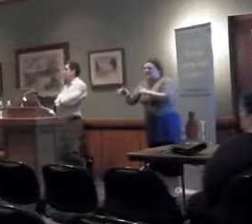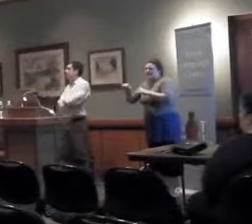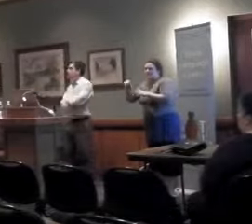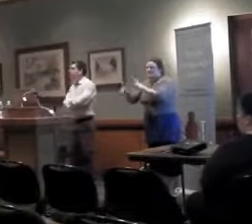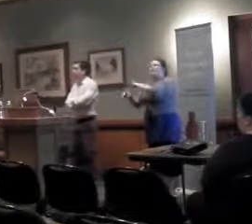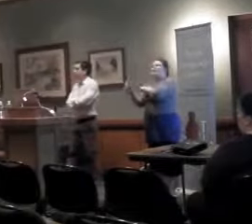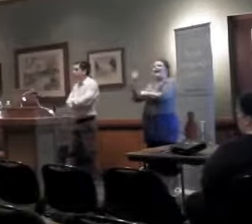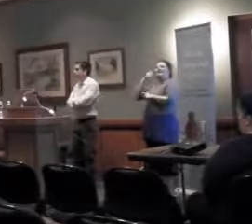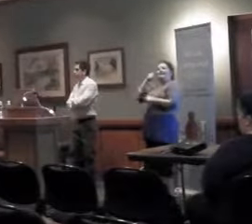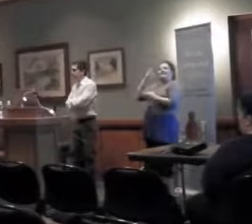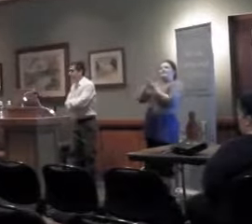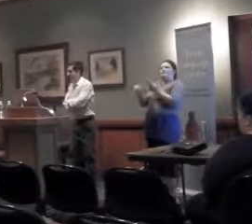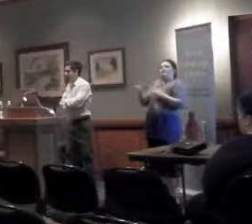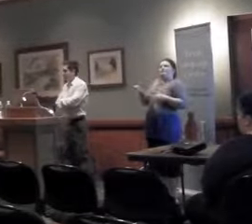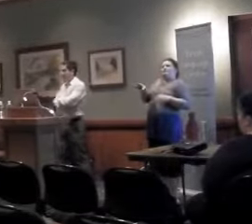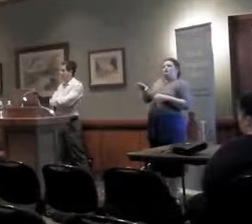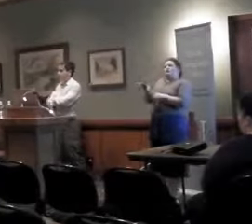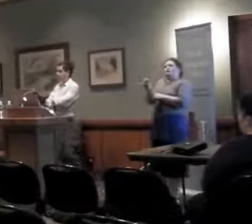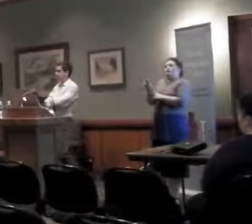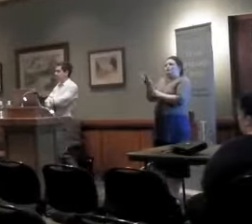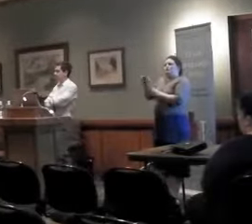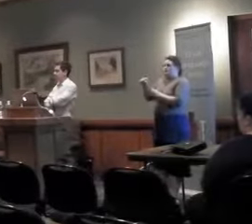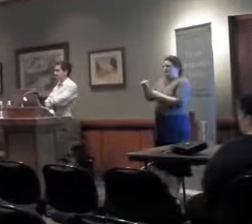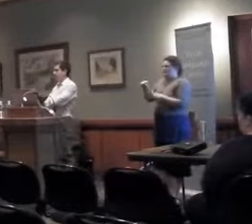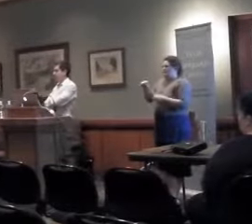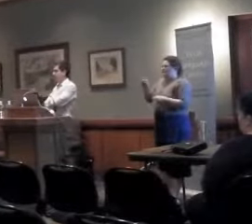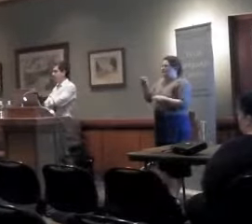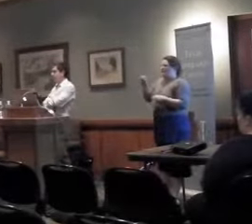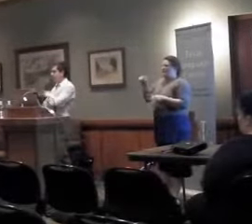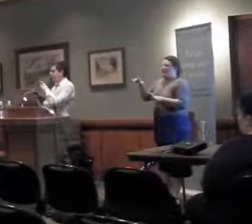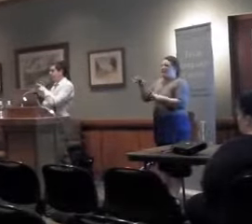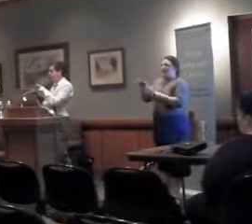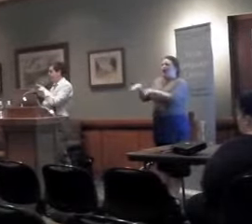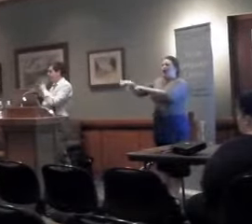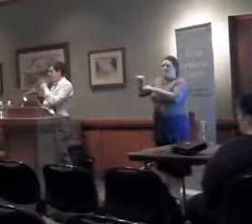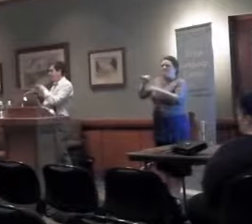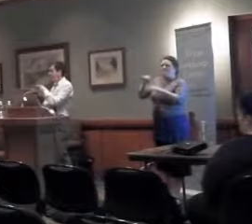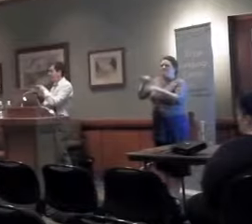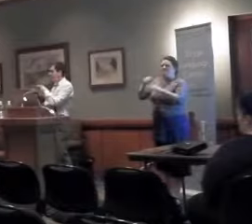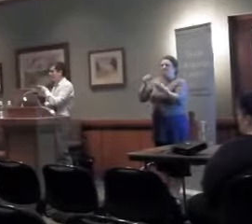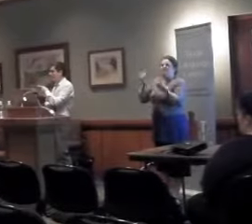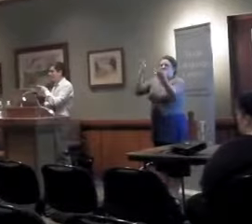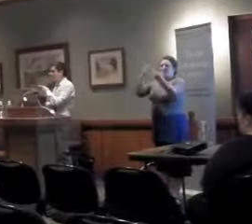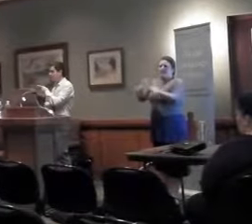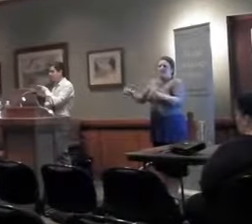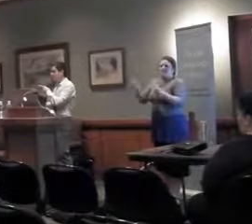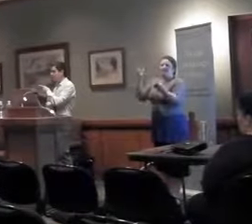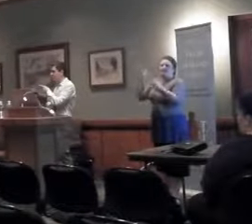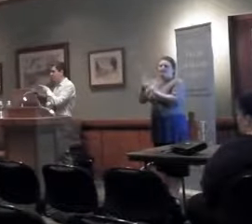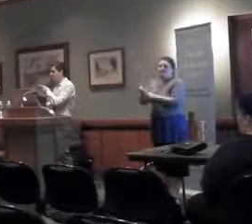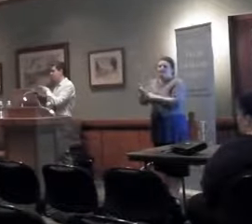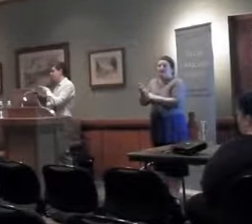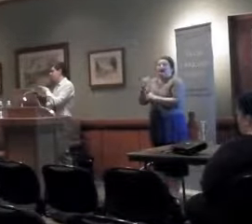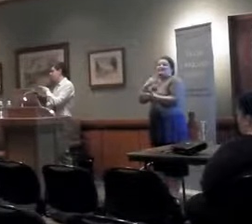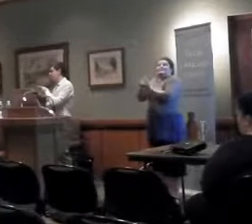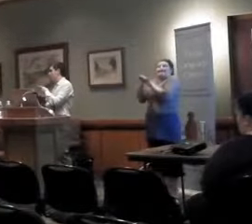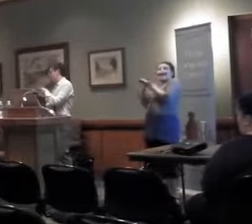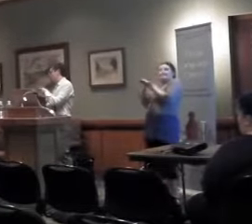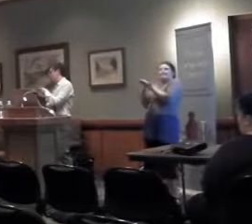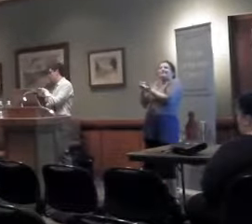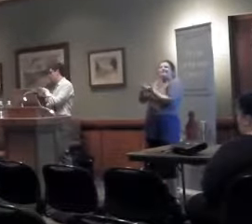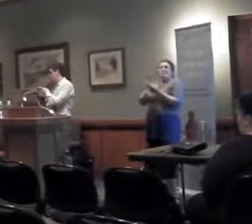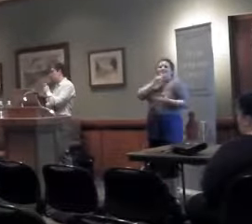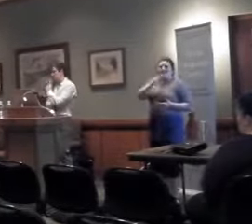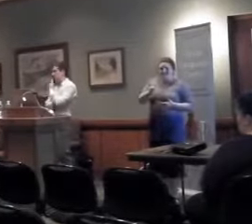think that some of those cues are pretty common across languages and cultures, and I say that some because there probably are some that